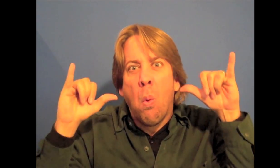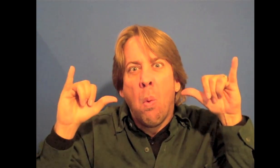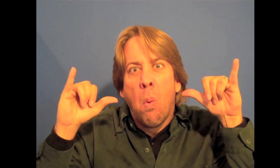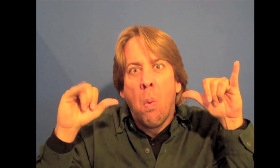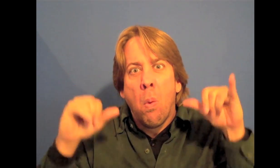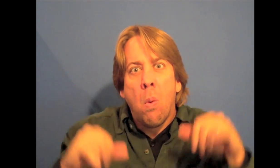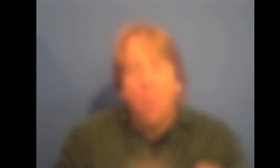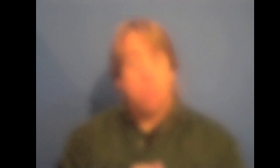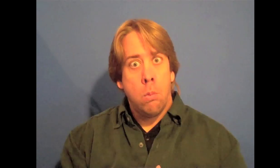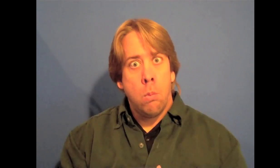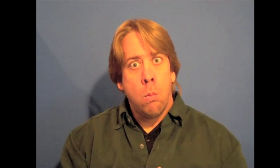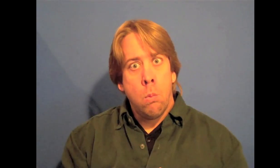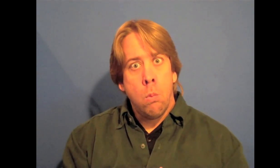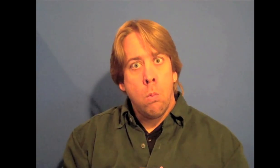cow?